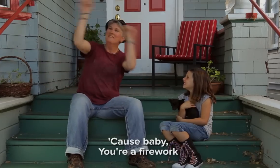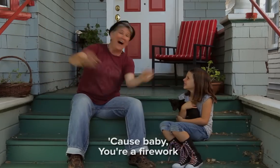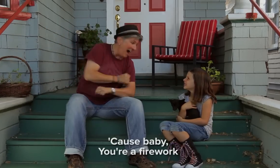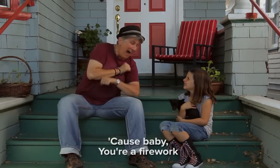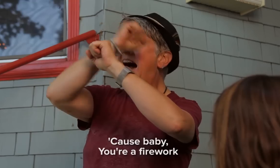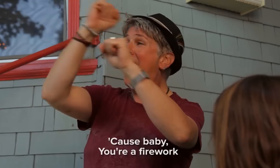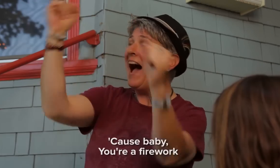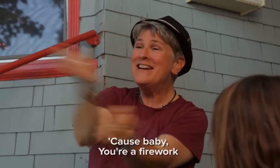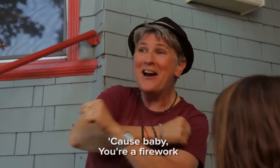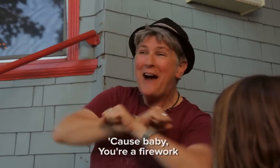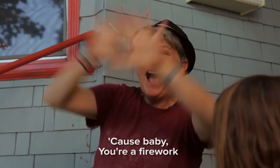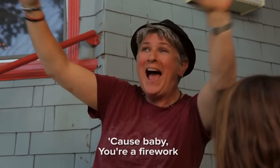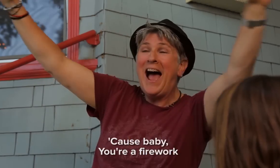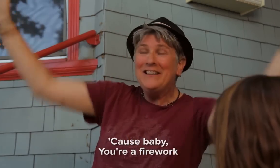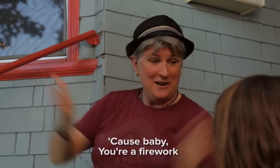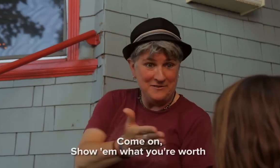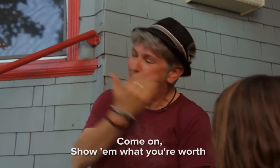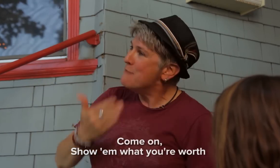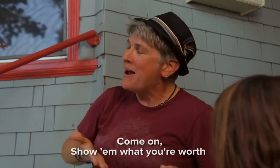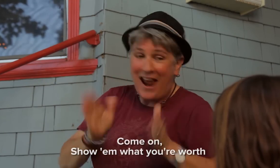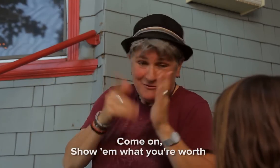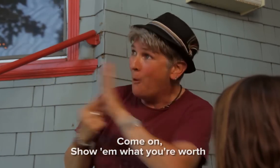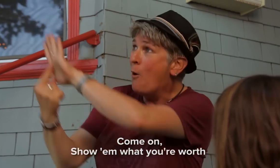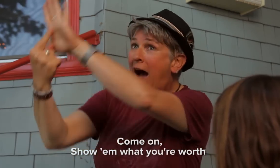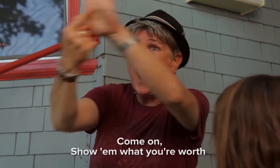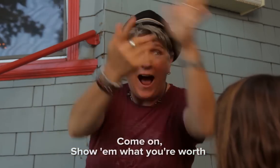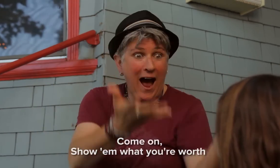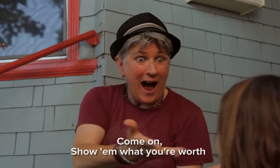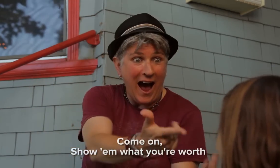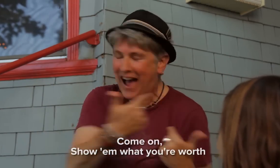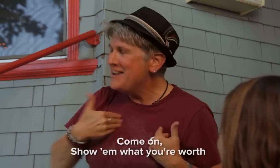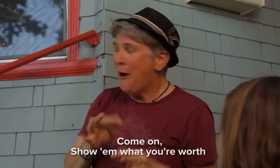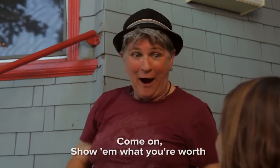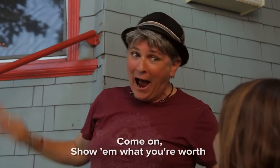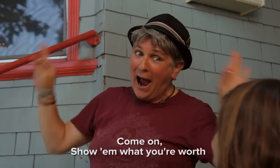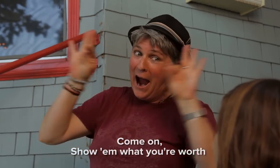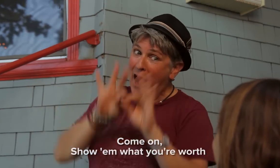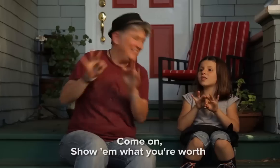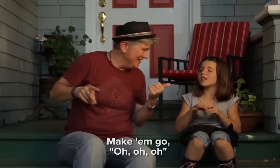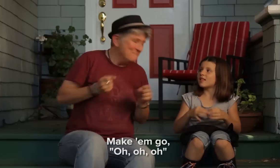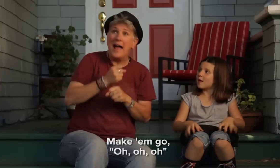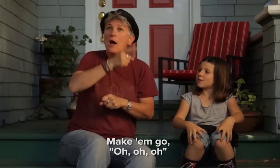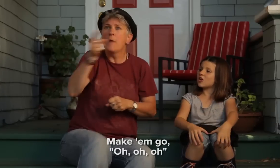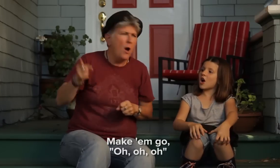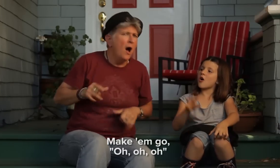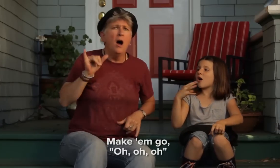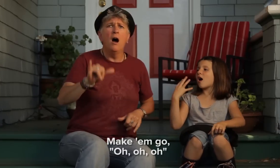a firework Come on show em what you work Make em go